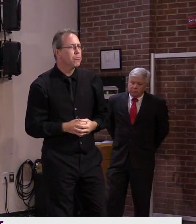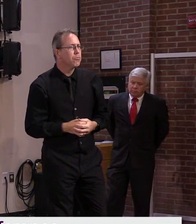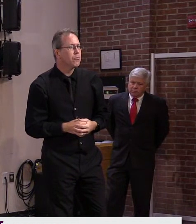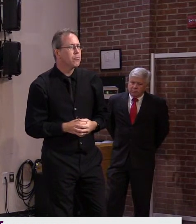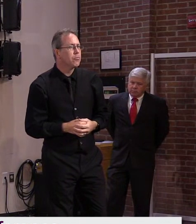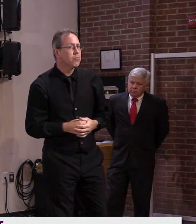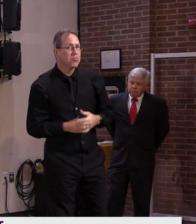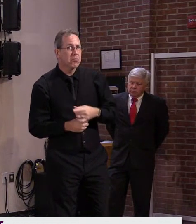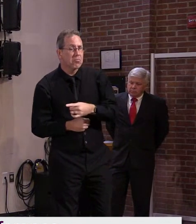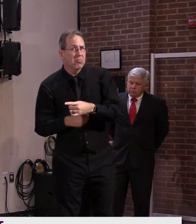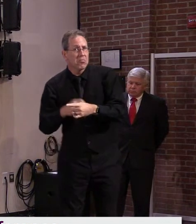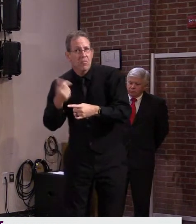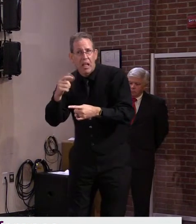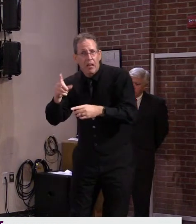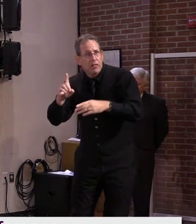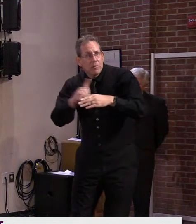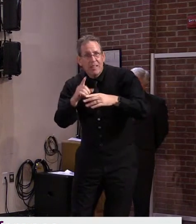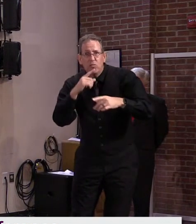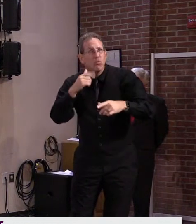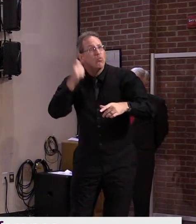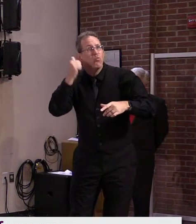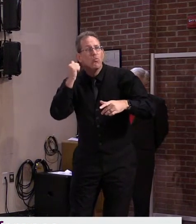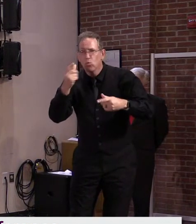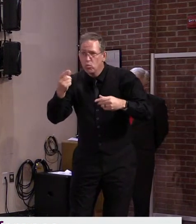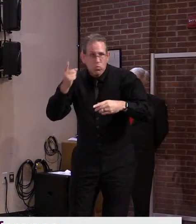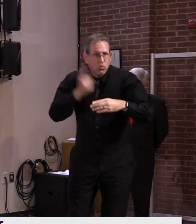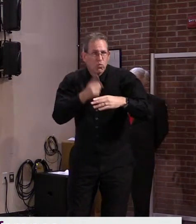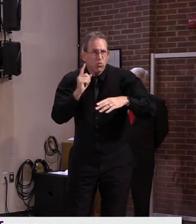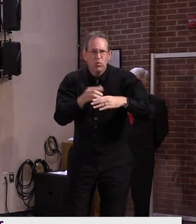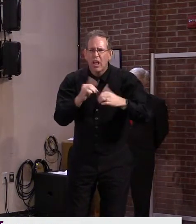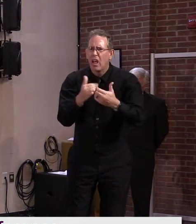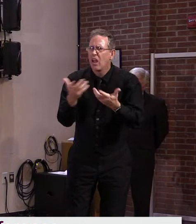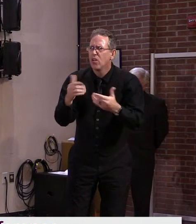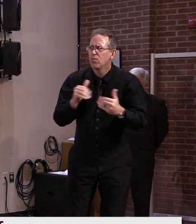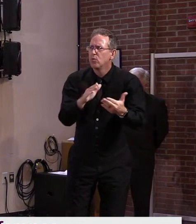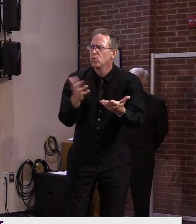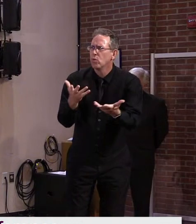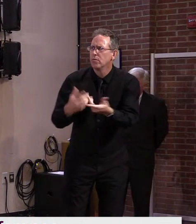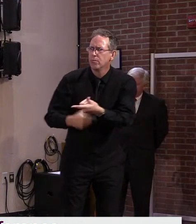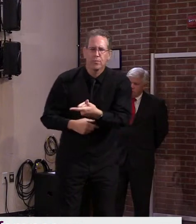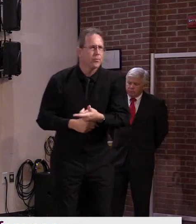So the requirements, the testing requirements have just been rolled out this week.